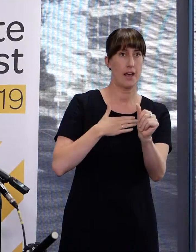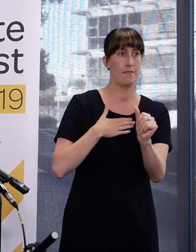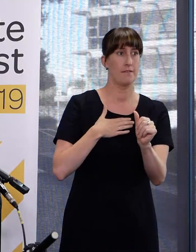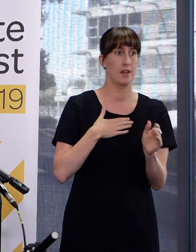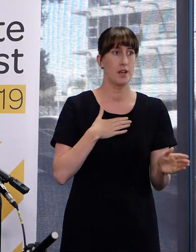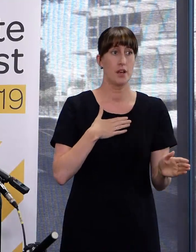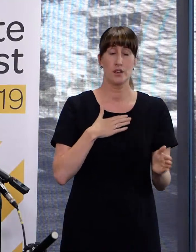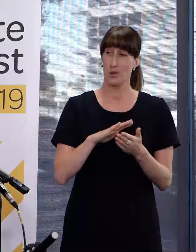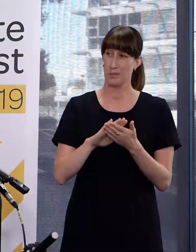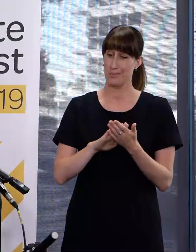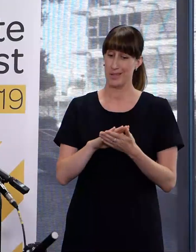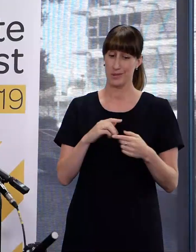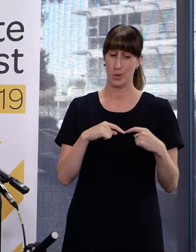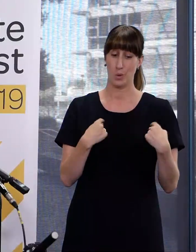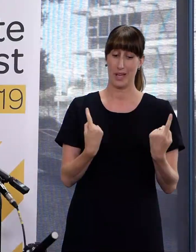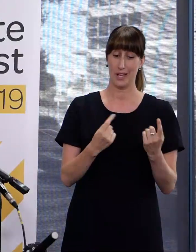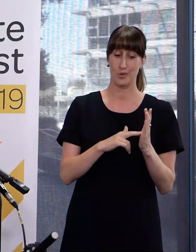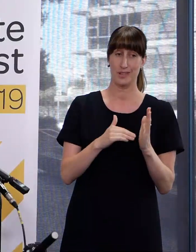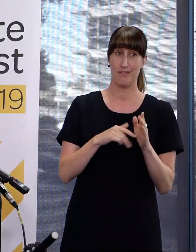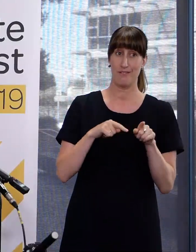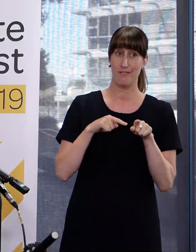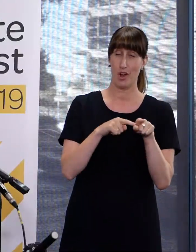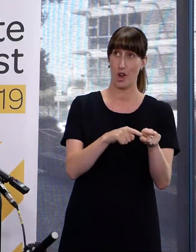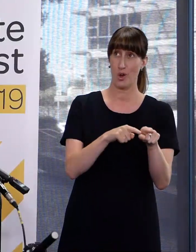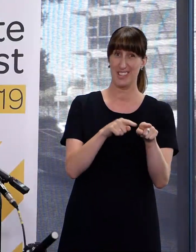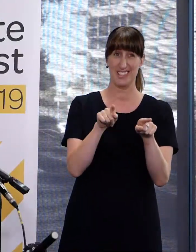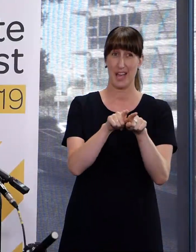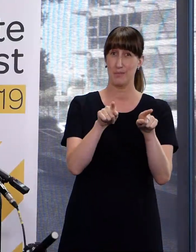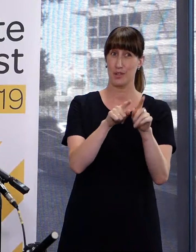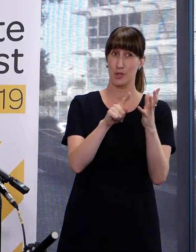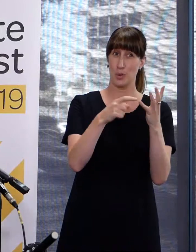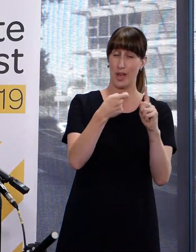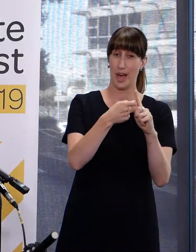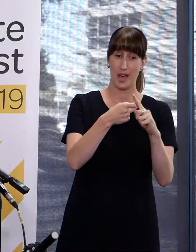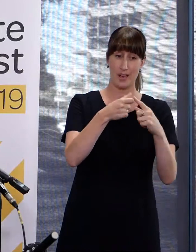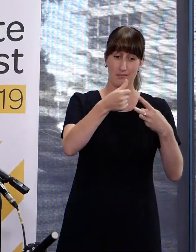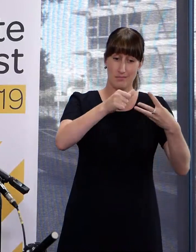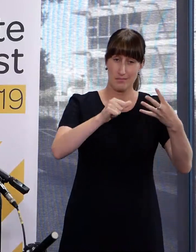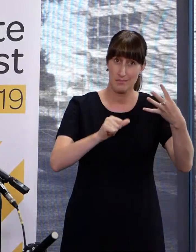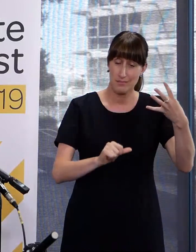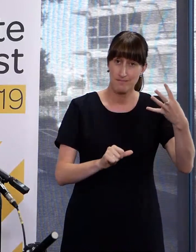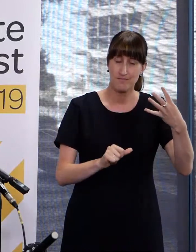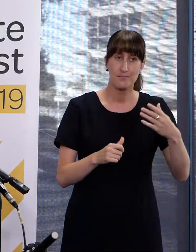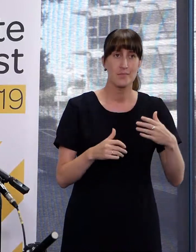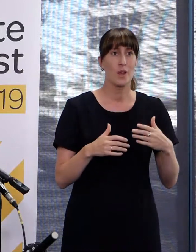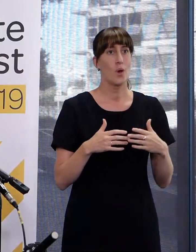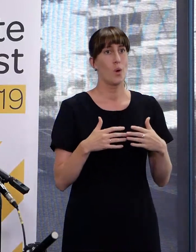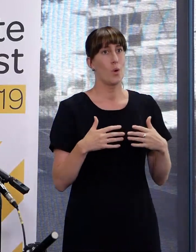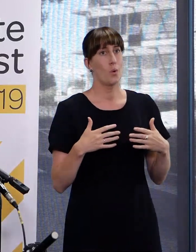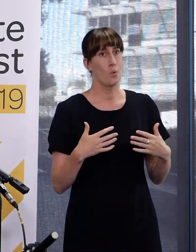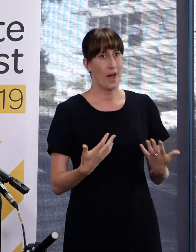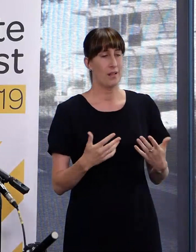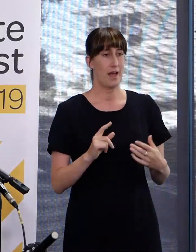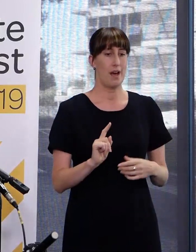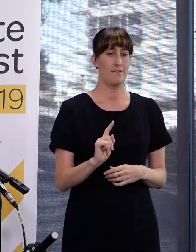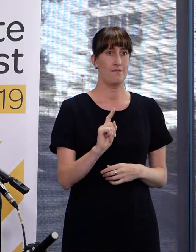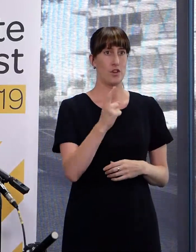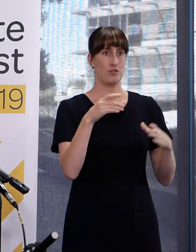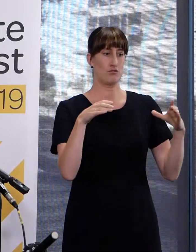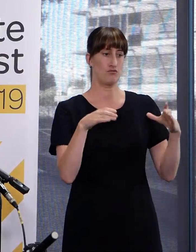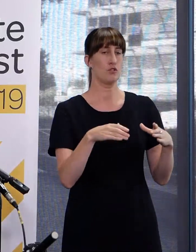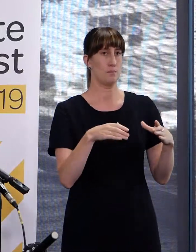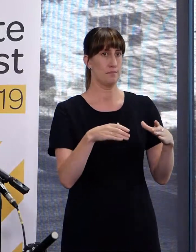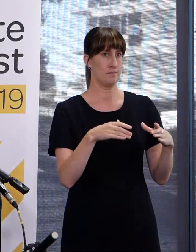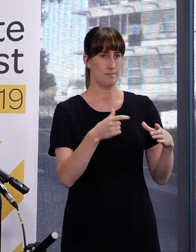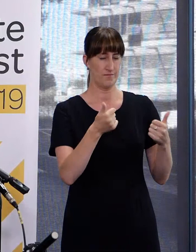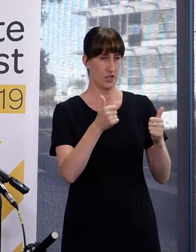of pattern in terms of who and when they vaccinate people? Well, in the first instance, we'll be doing with that first tranche, that first group of people, and